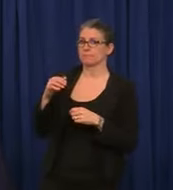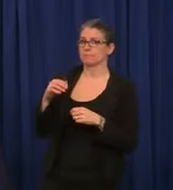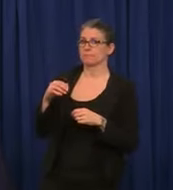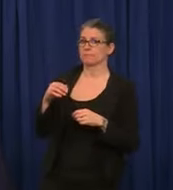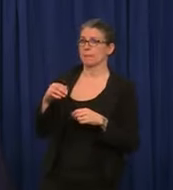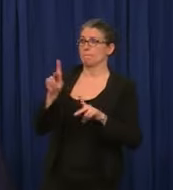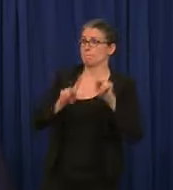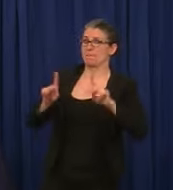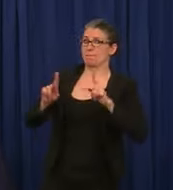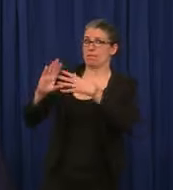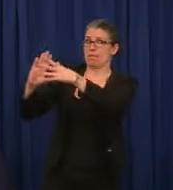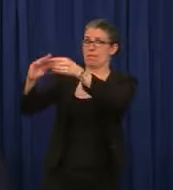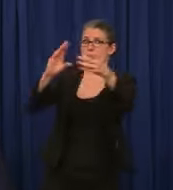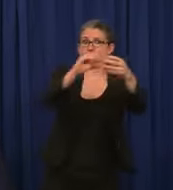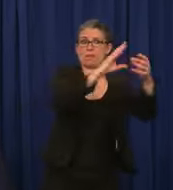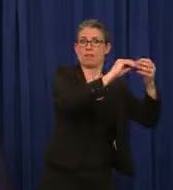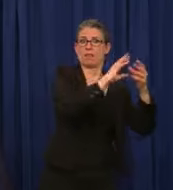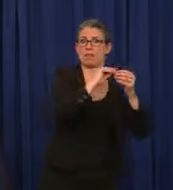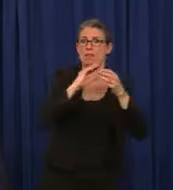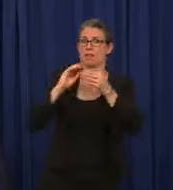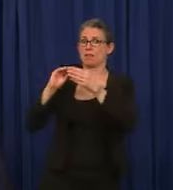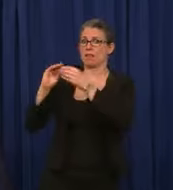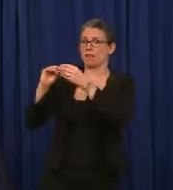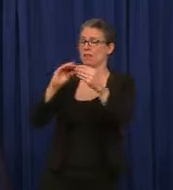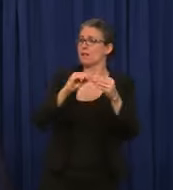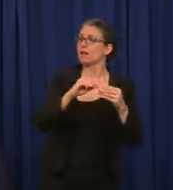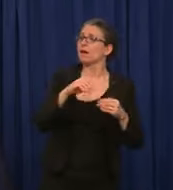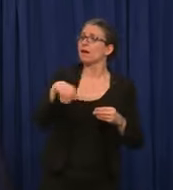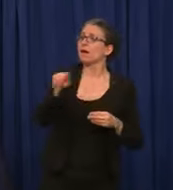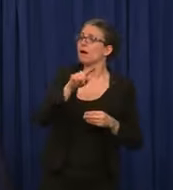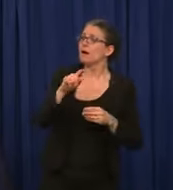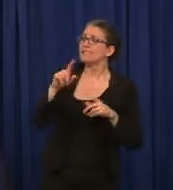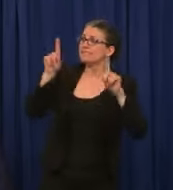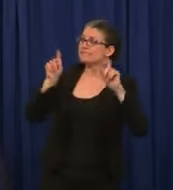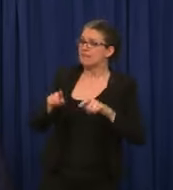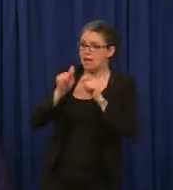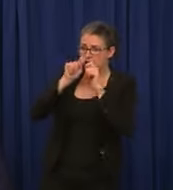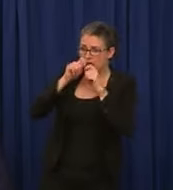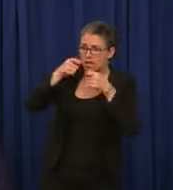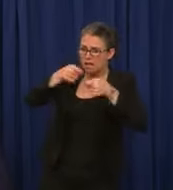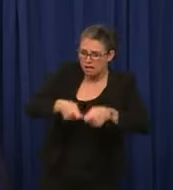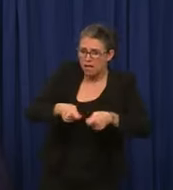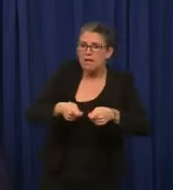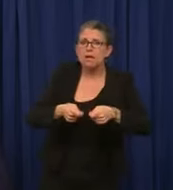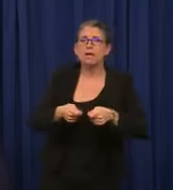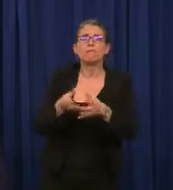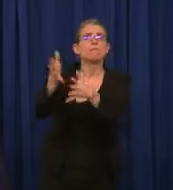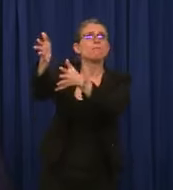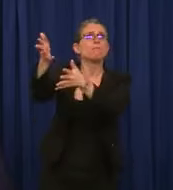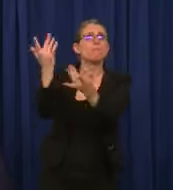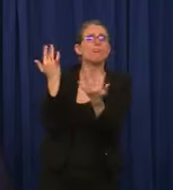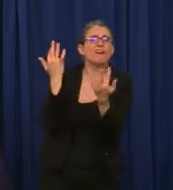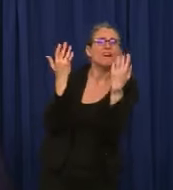results. What would cause a delay like that? And how do you hope these rapid tests are going to help moving forward? Great. So